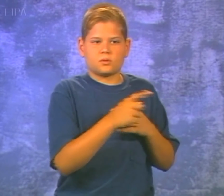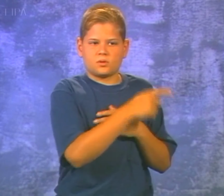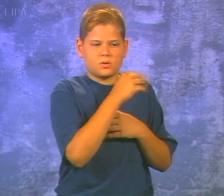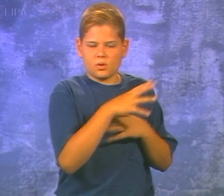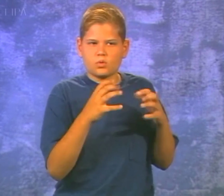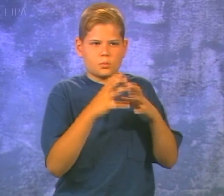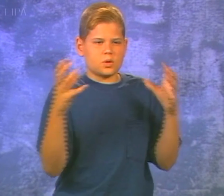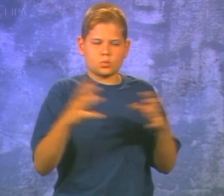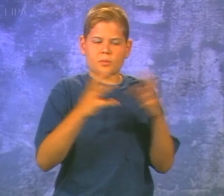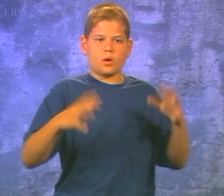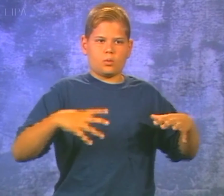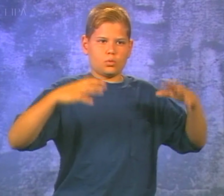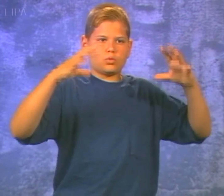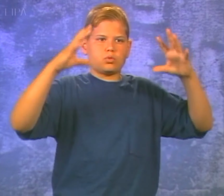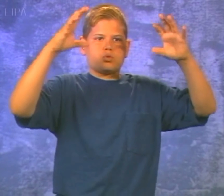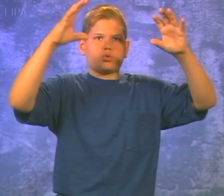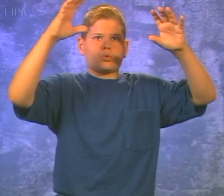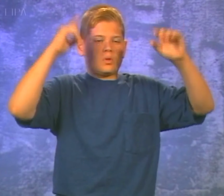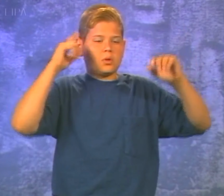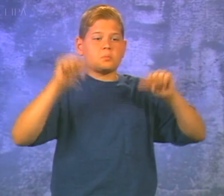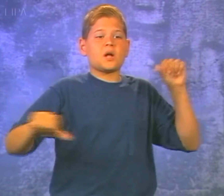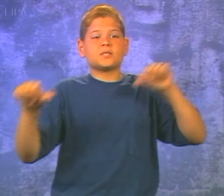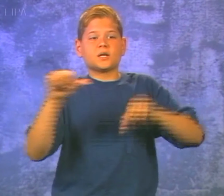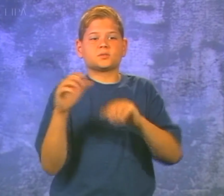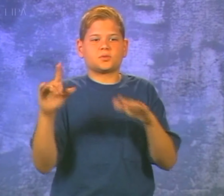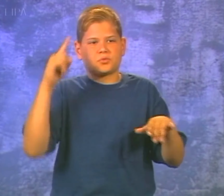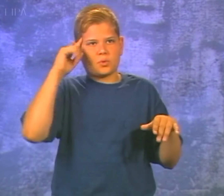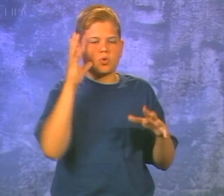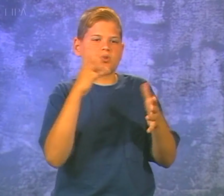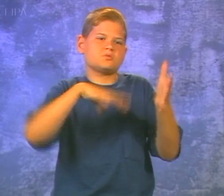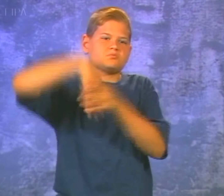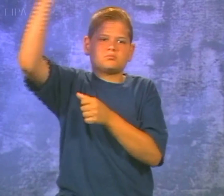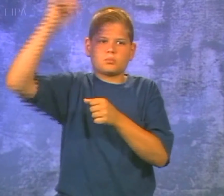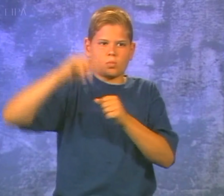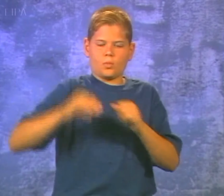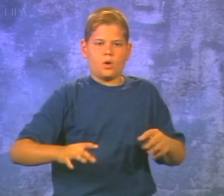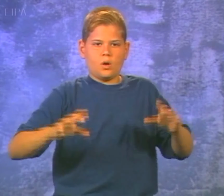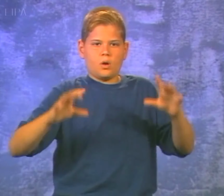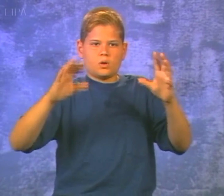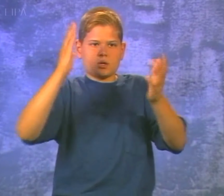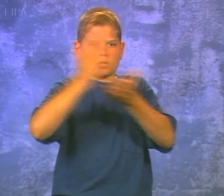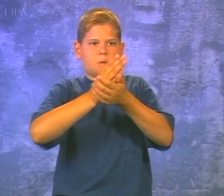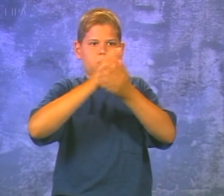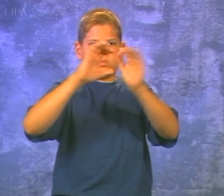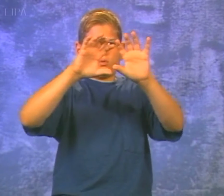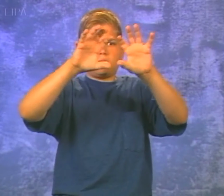So when we breathe in the oxygen, there's a lot of different things happening in the atmosphere